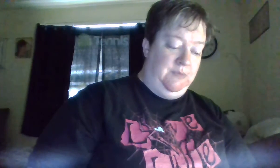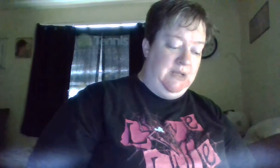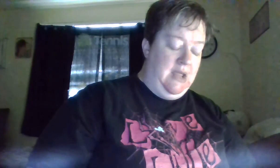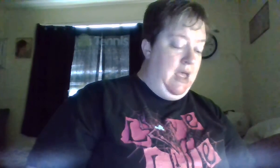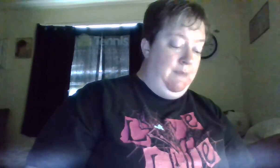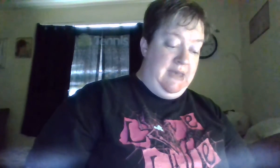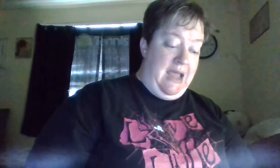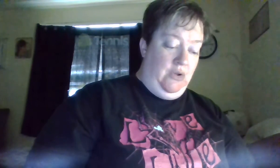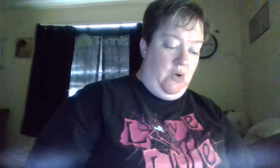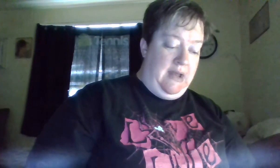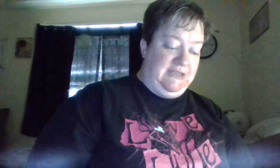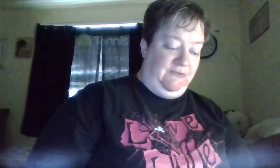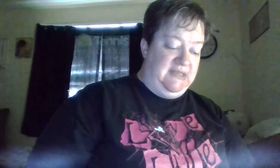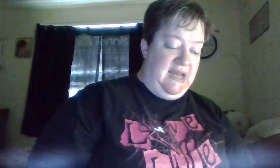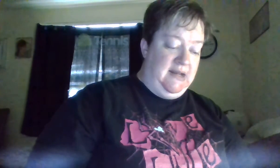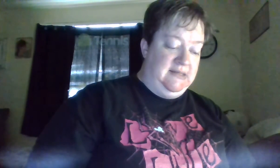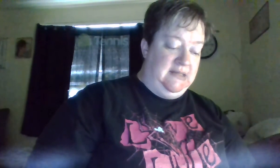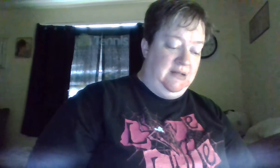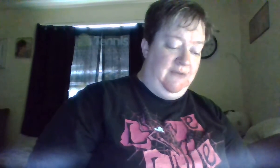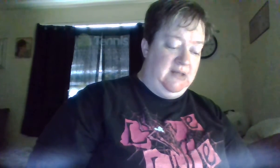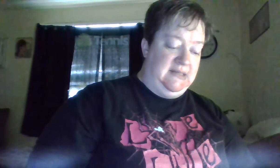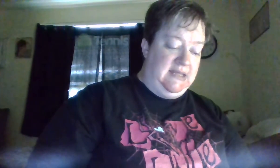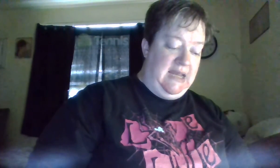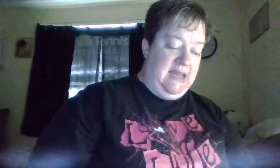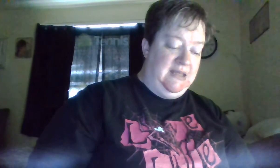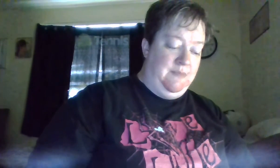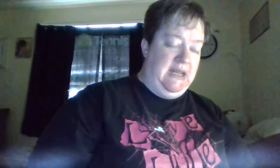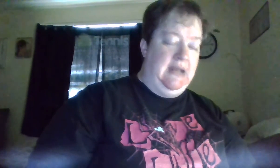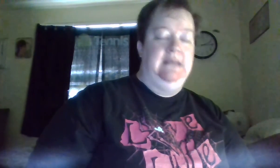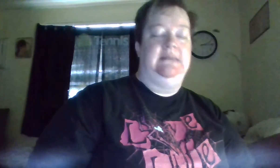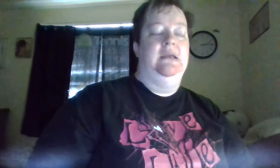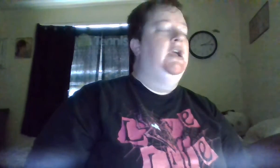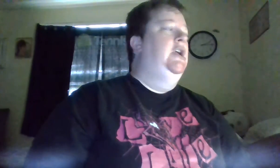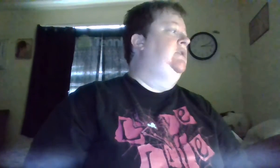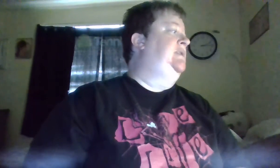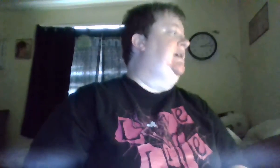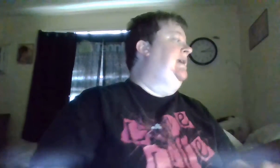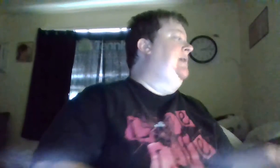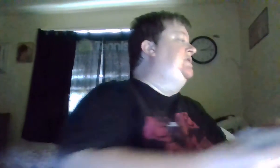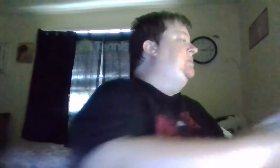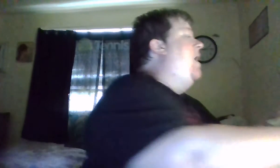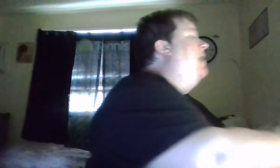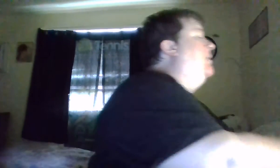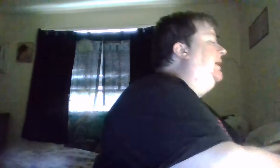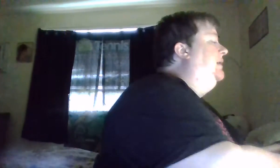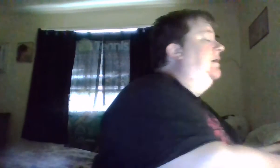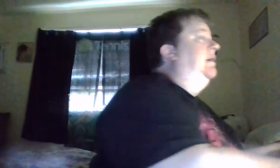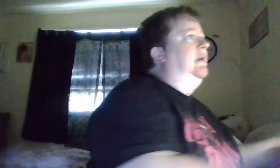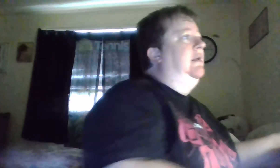Egypt?' But now the Lord has forsaken us and delivered us into the hands of the Midianites." You see, he was swallowing